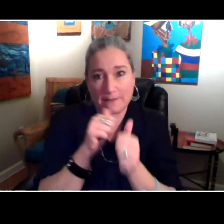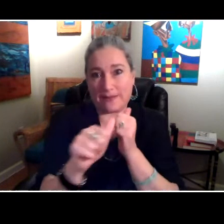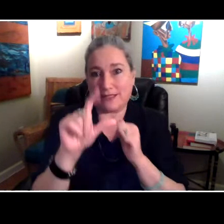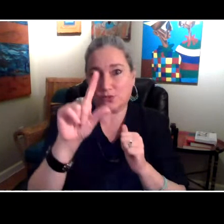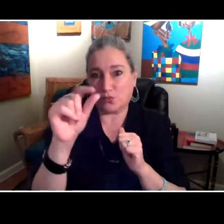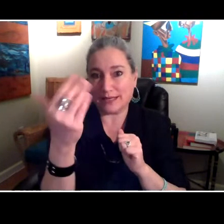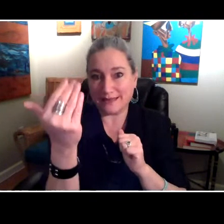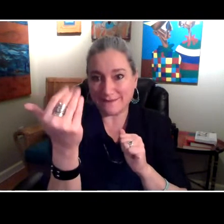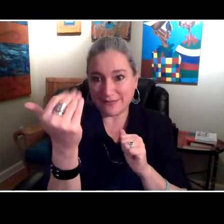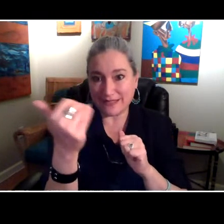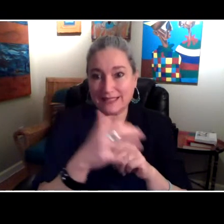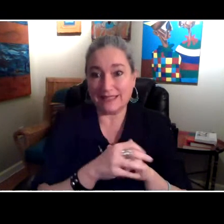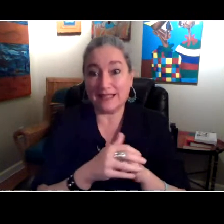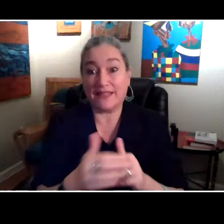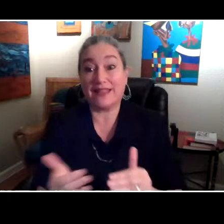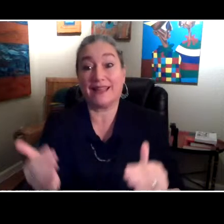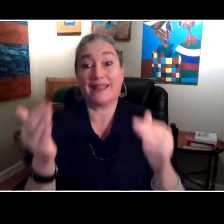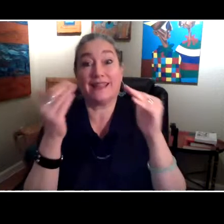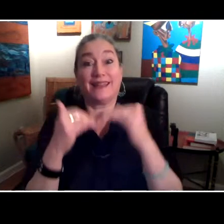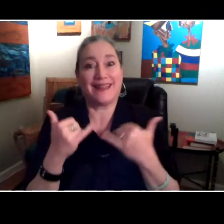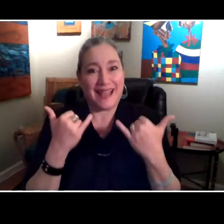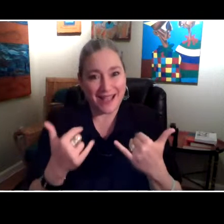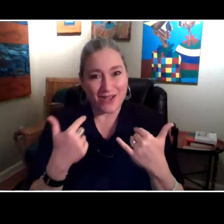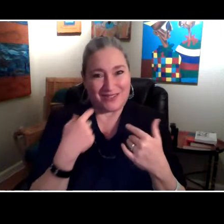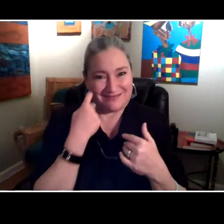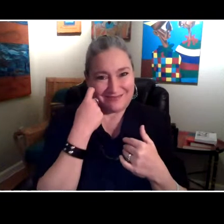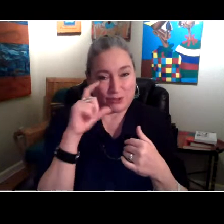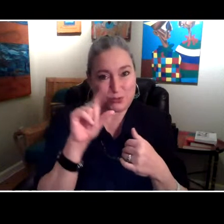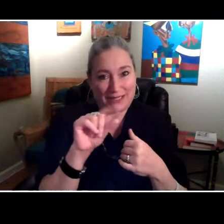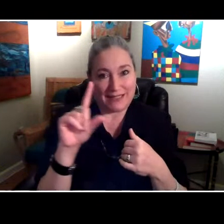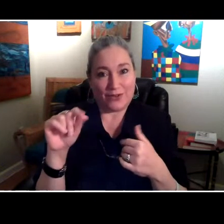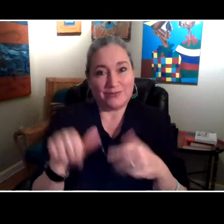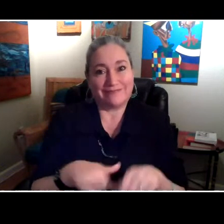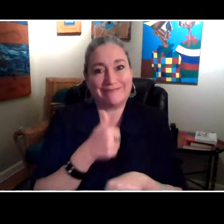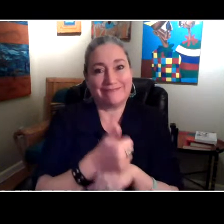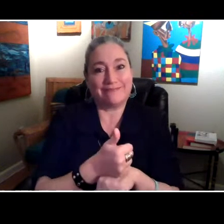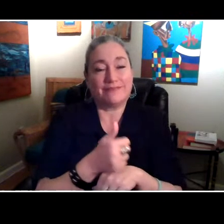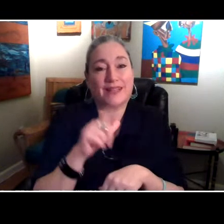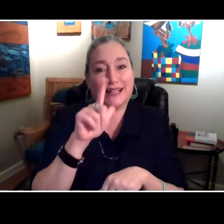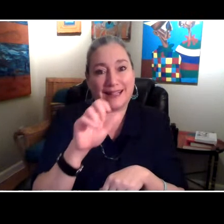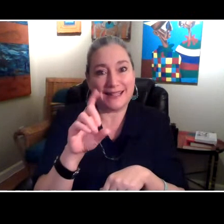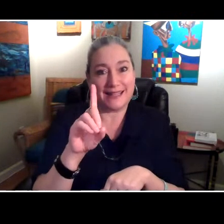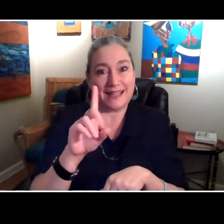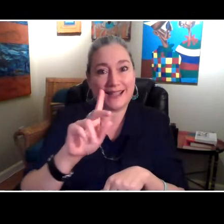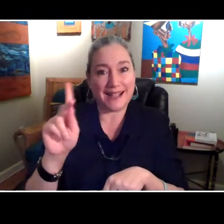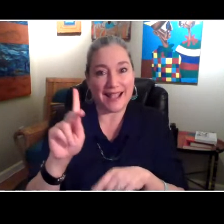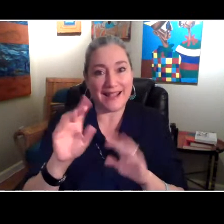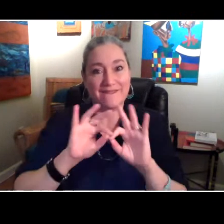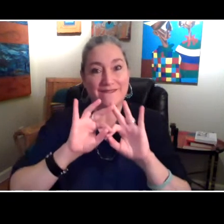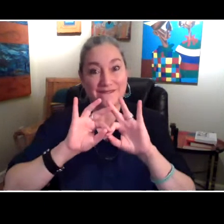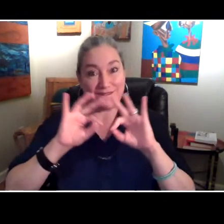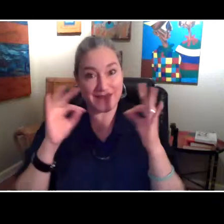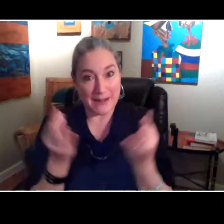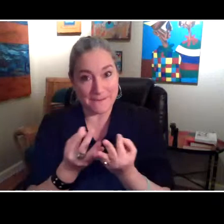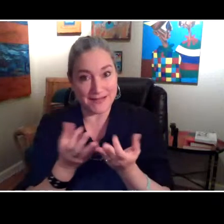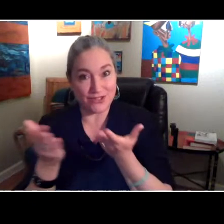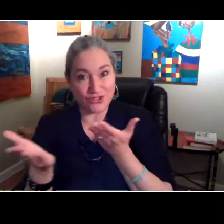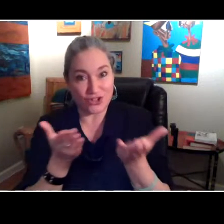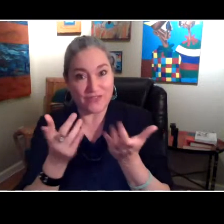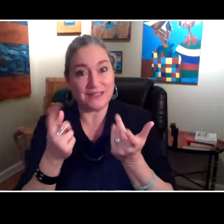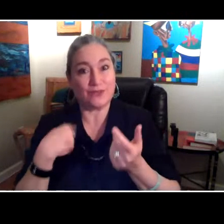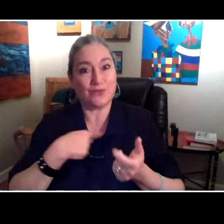suit. We now have approximately 15 states who have passed that in addition to the state